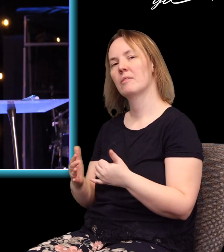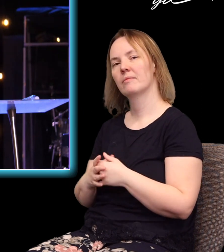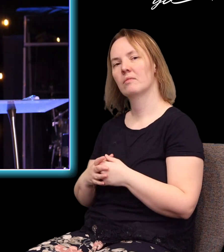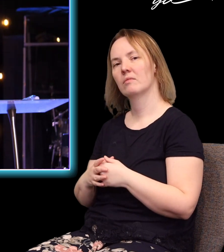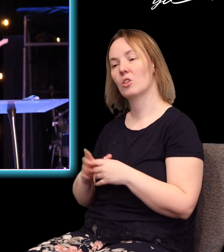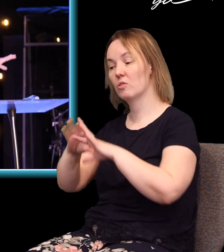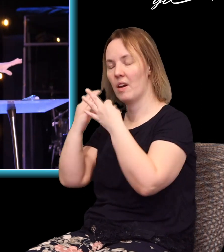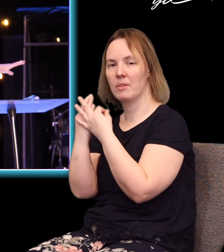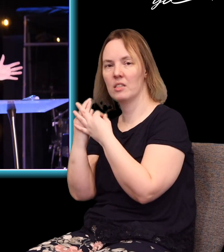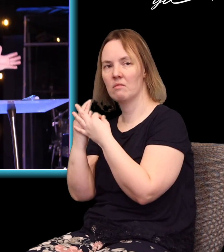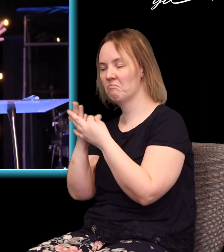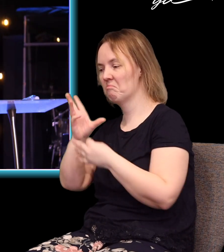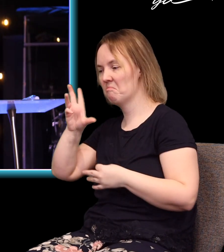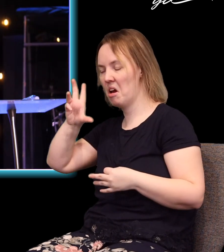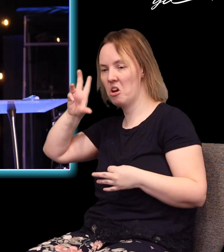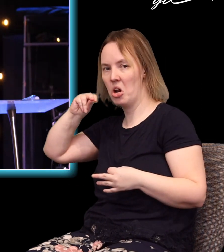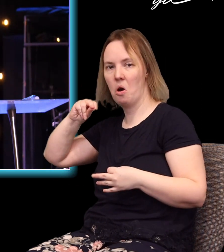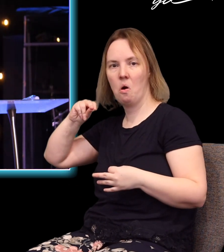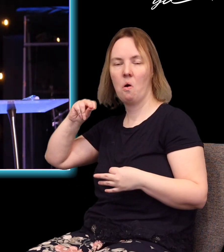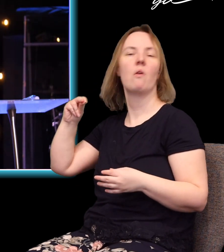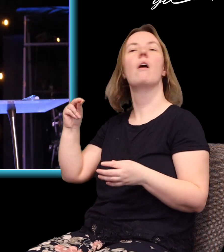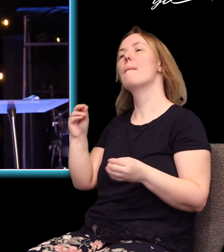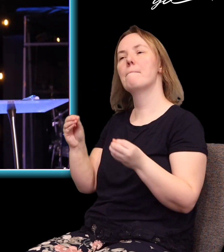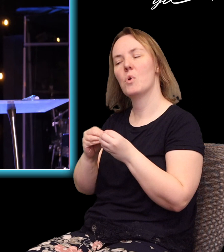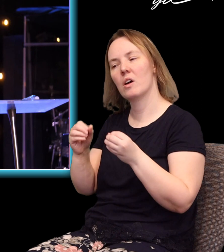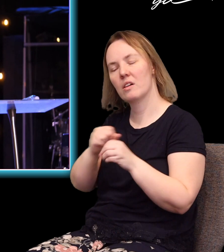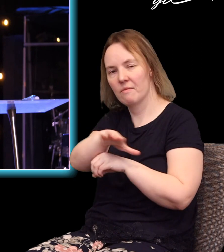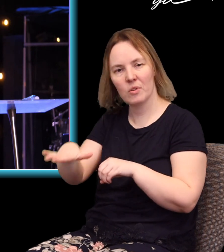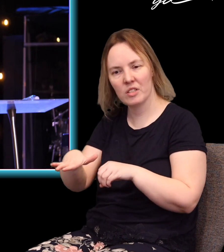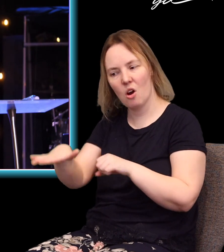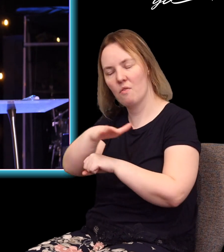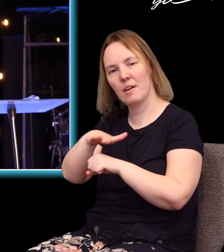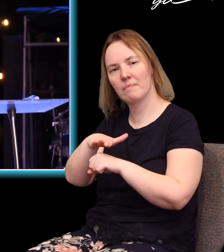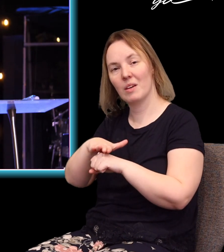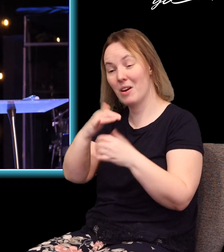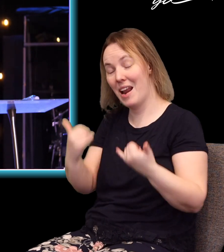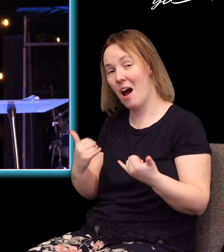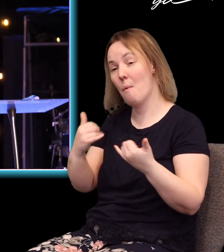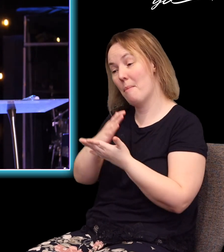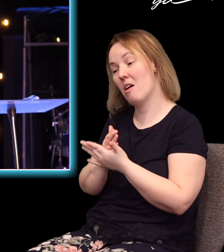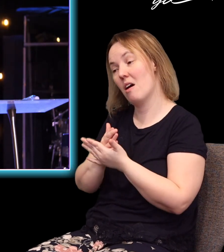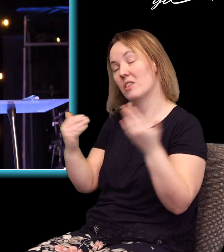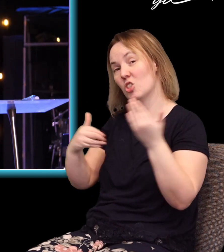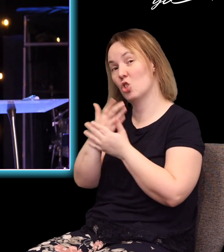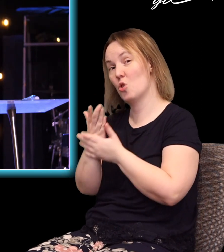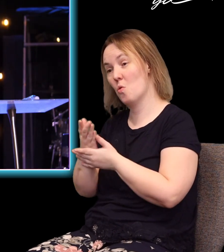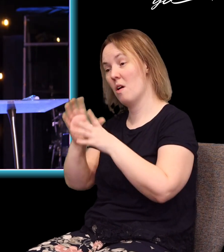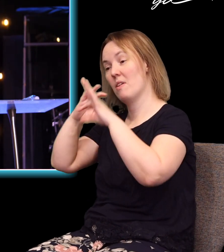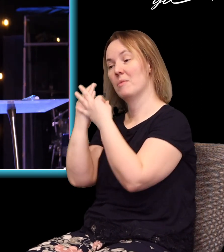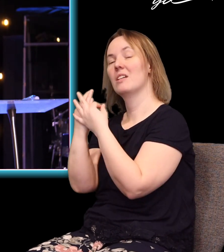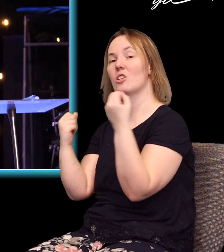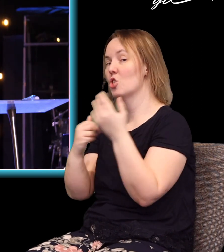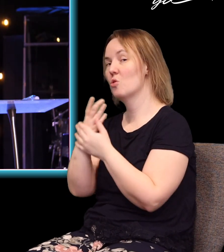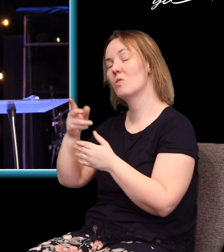anymore. Those families no longer had any sway over them. They were now part of this new family. They had